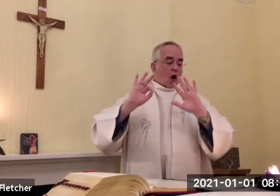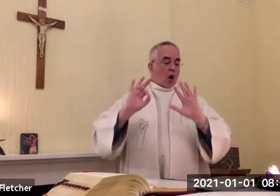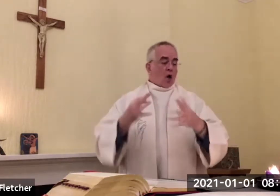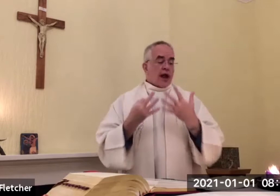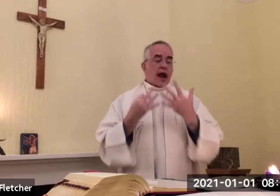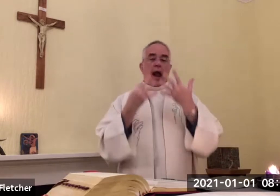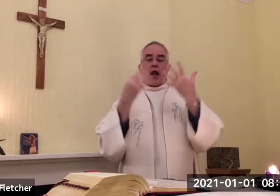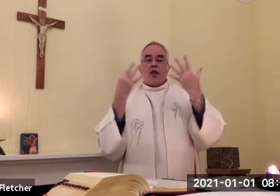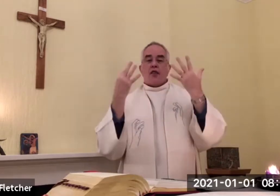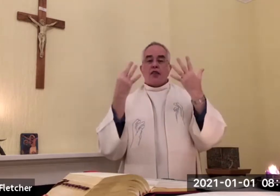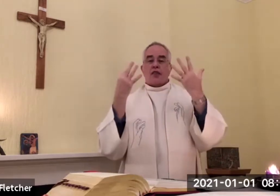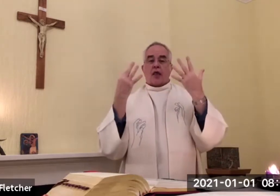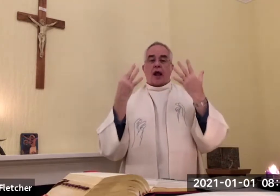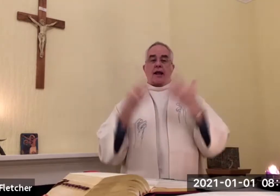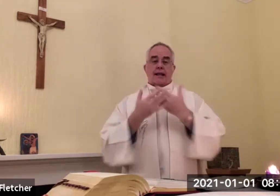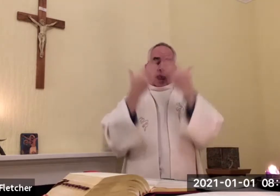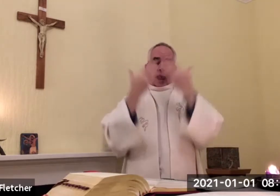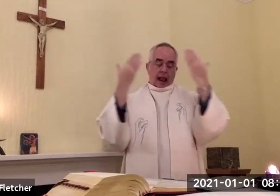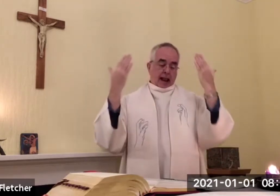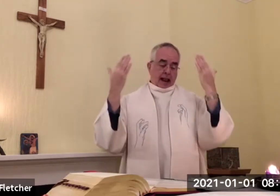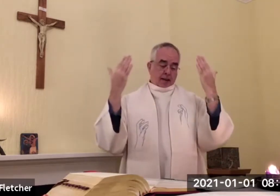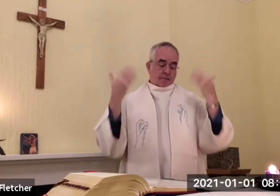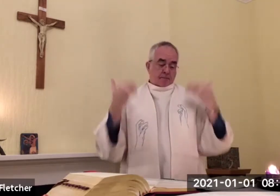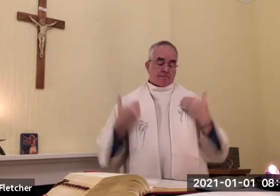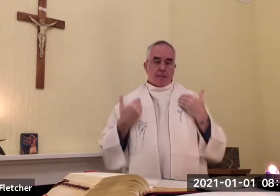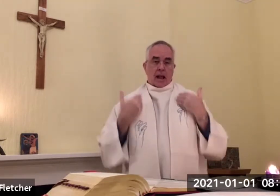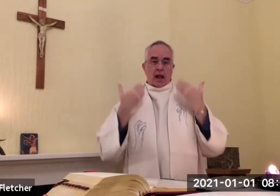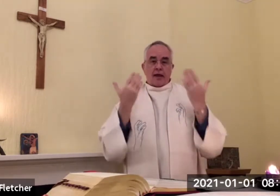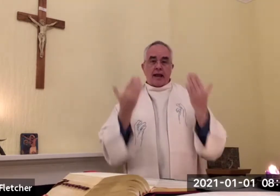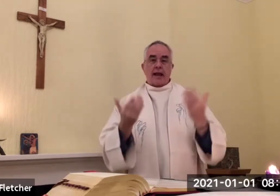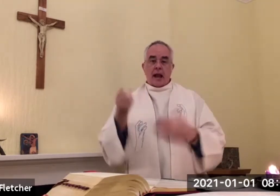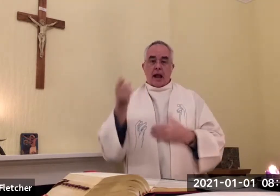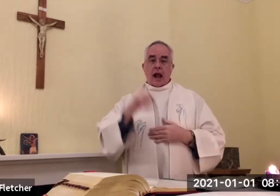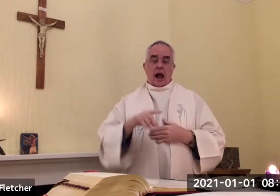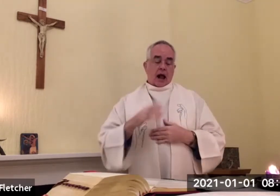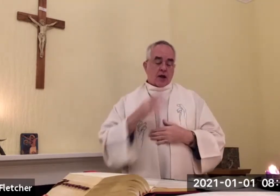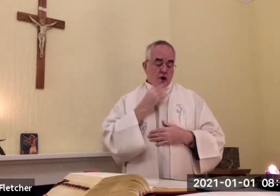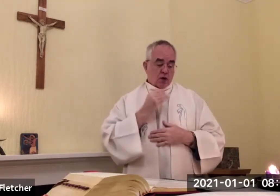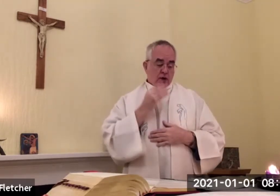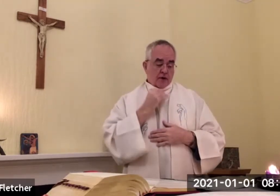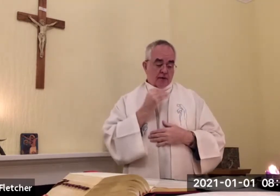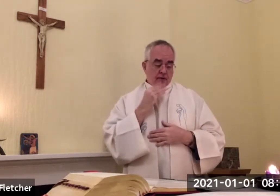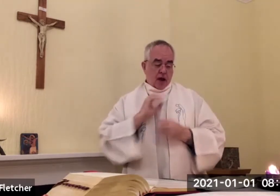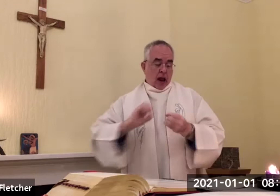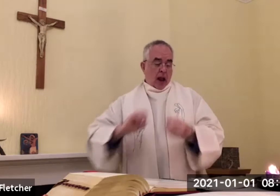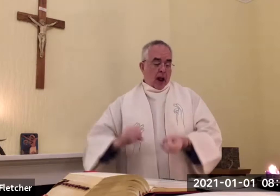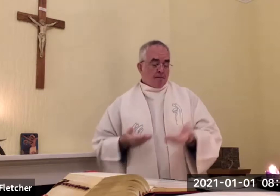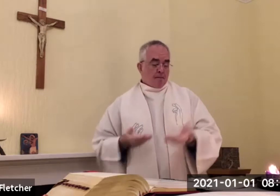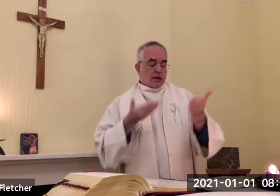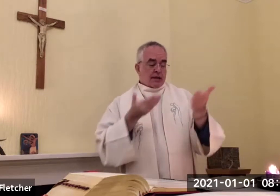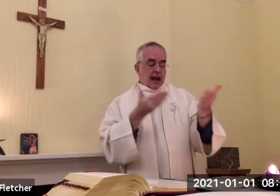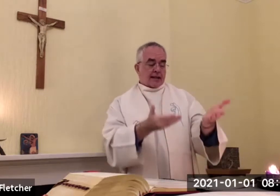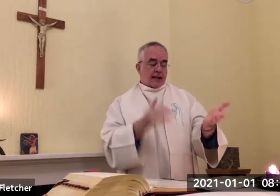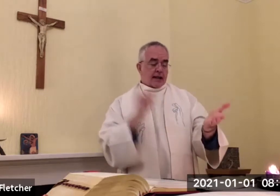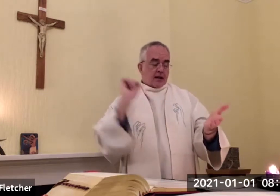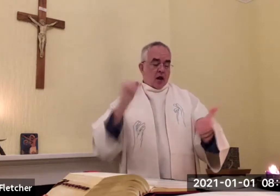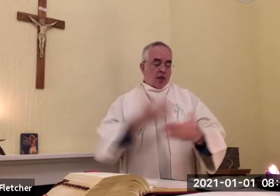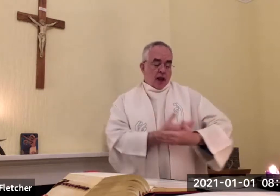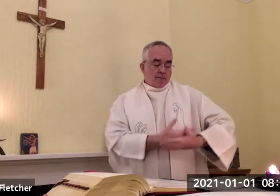On the eighth day, Mary and Joseph presented their